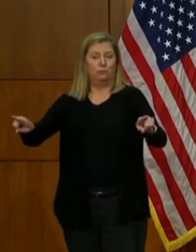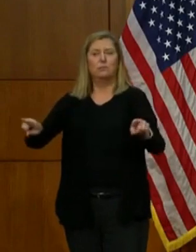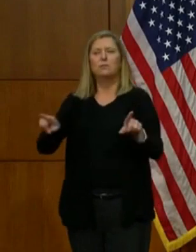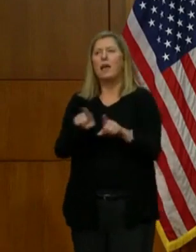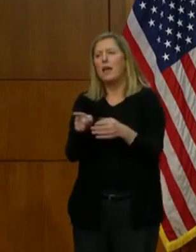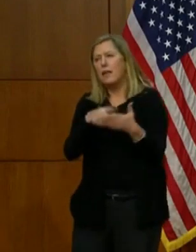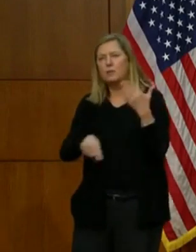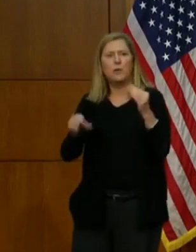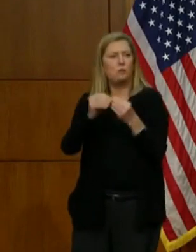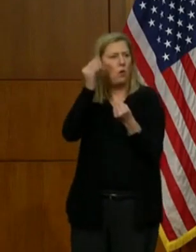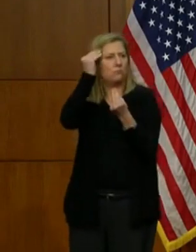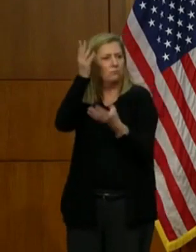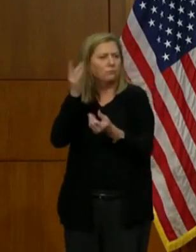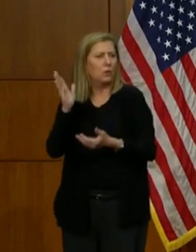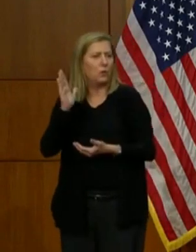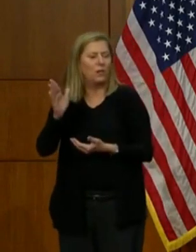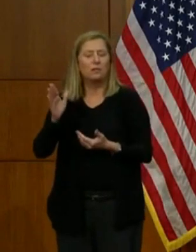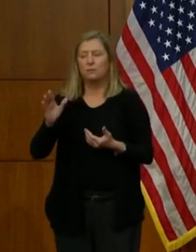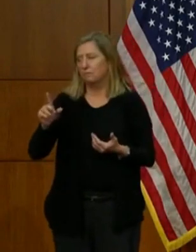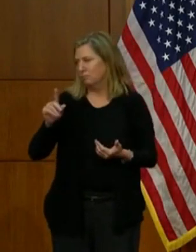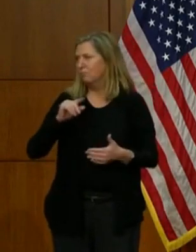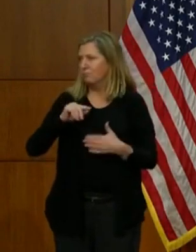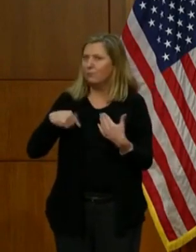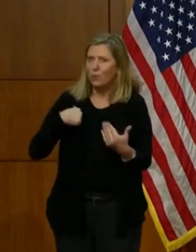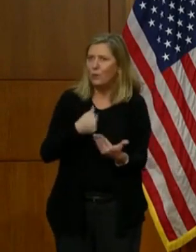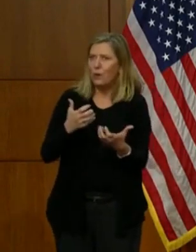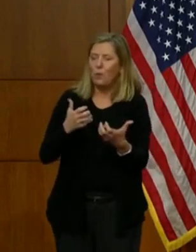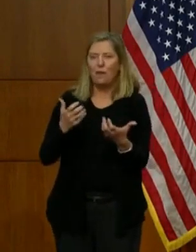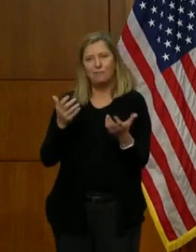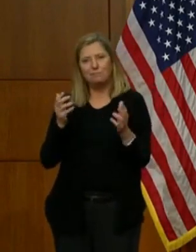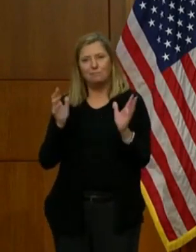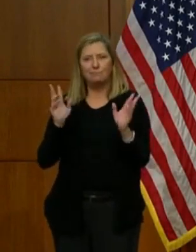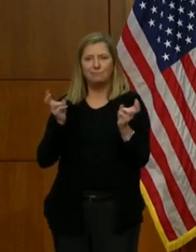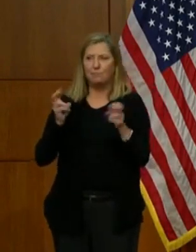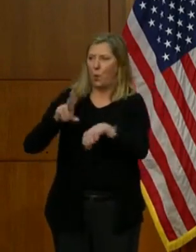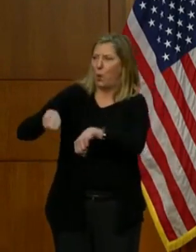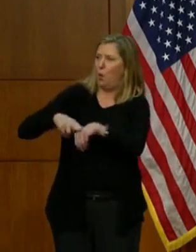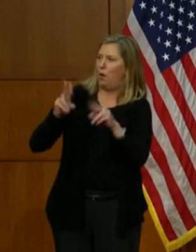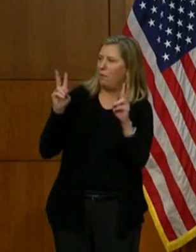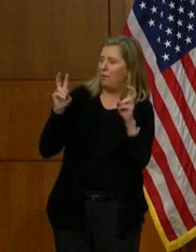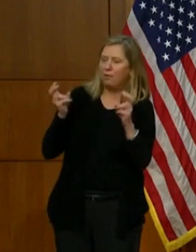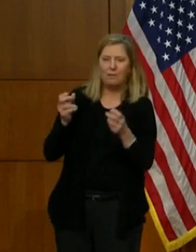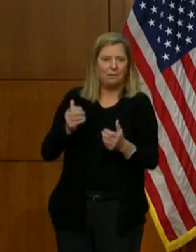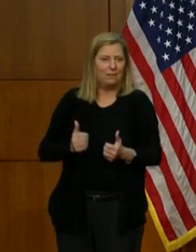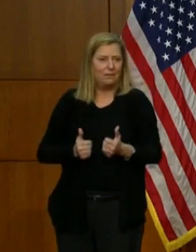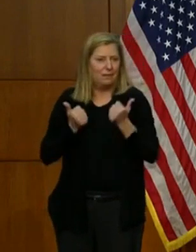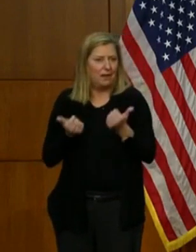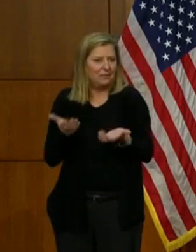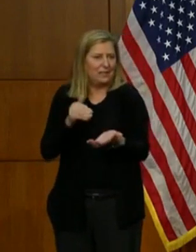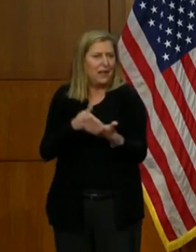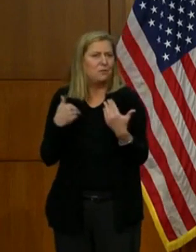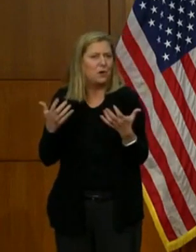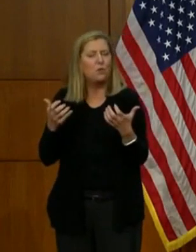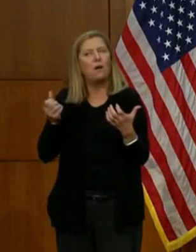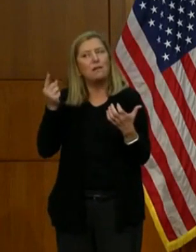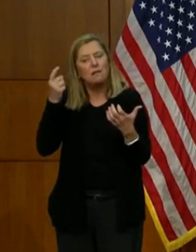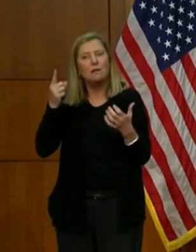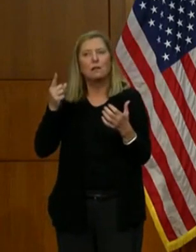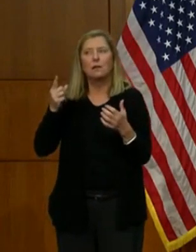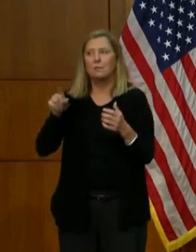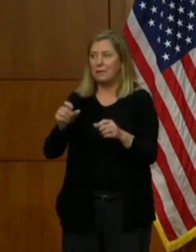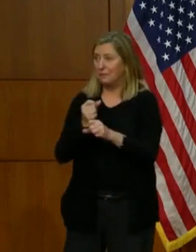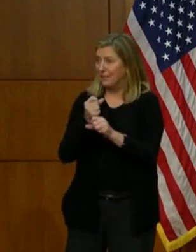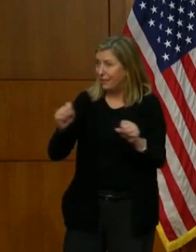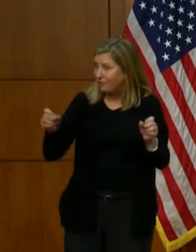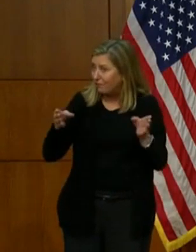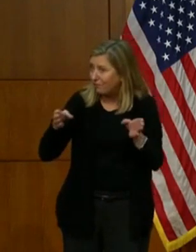want to get back to our near normal lives that we had prior to COVID-19, but we want to do it